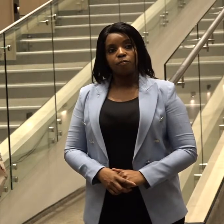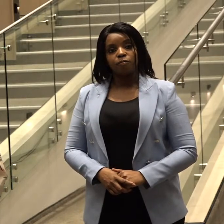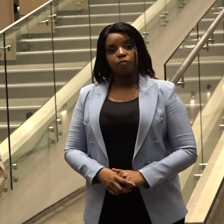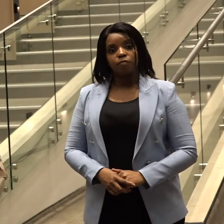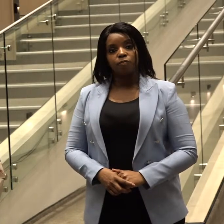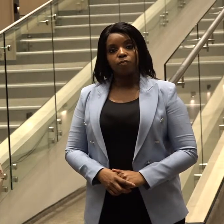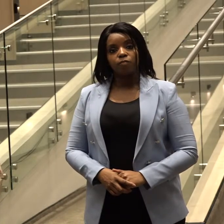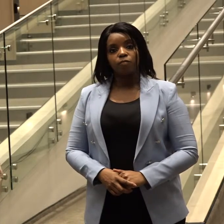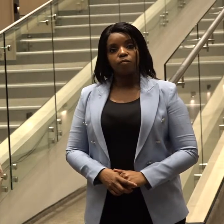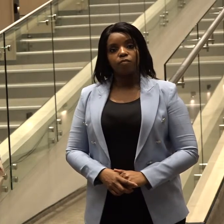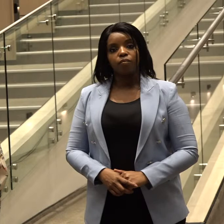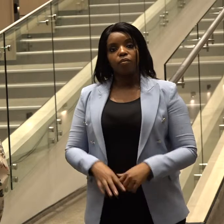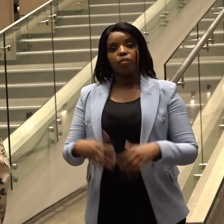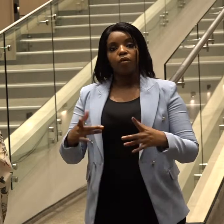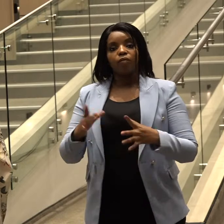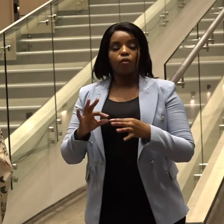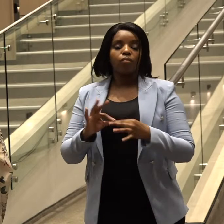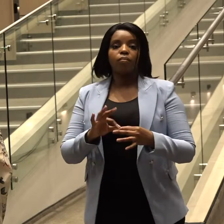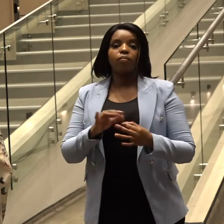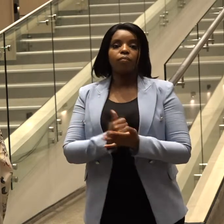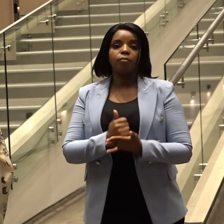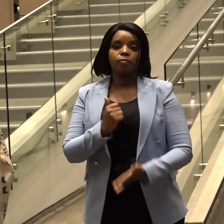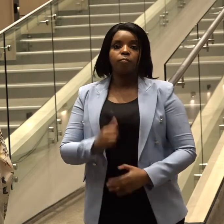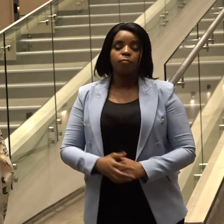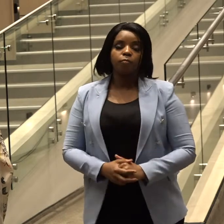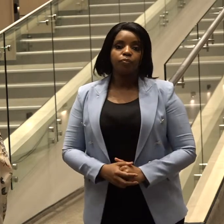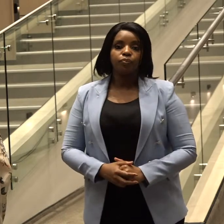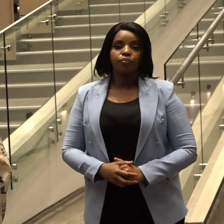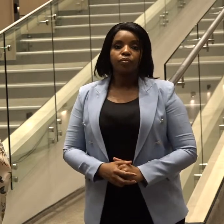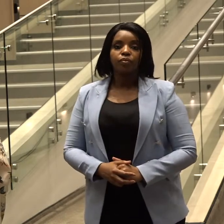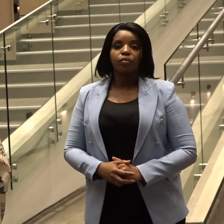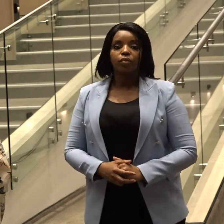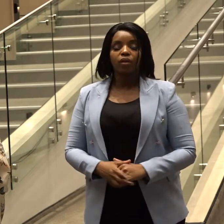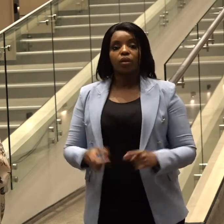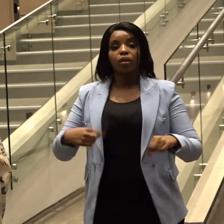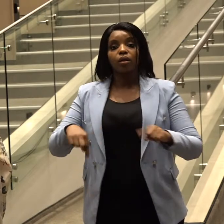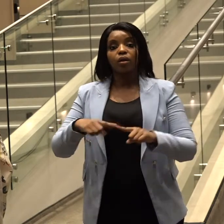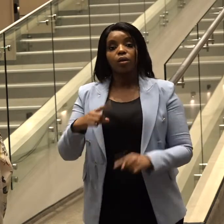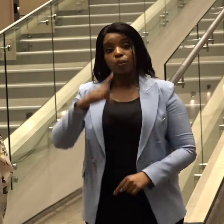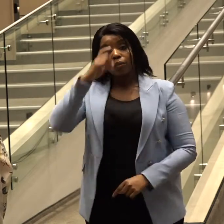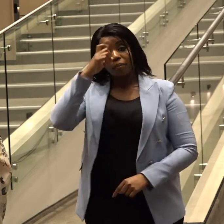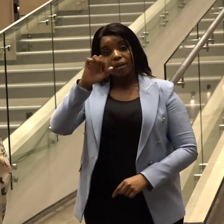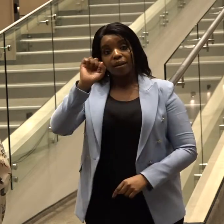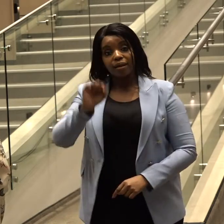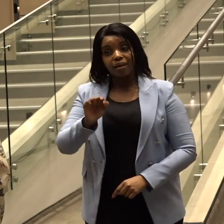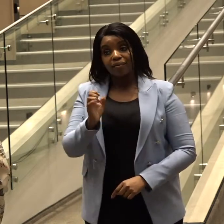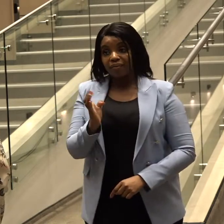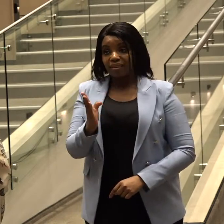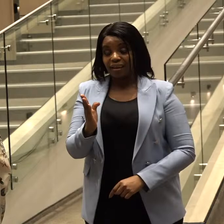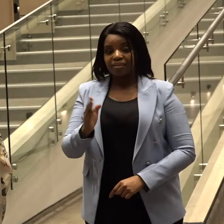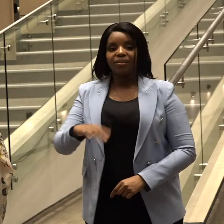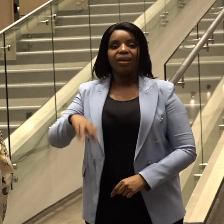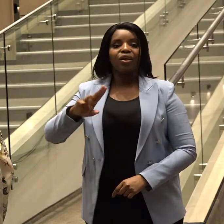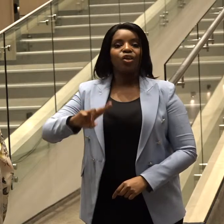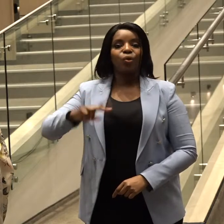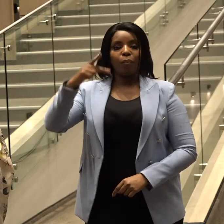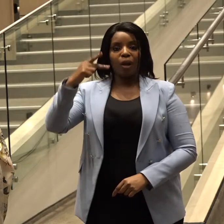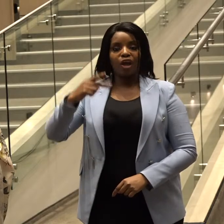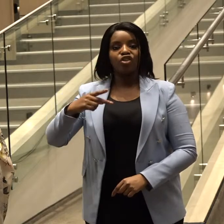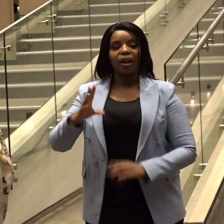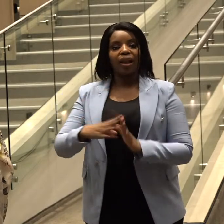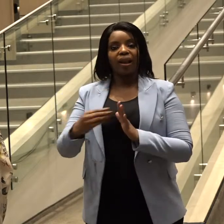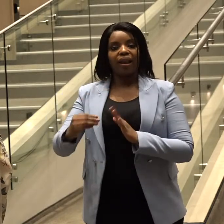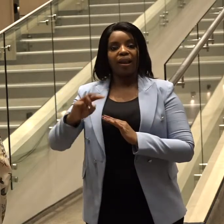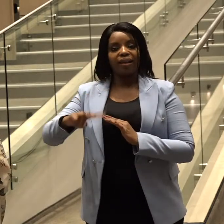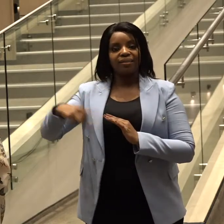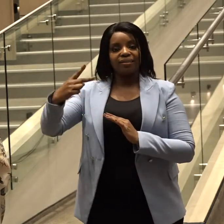certifications are consent so we believe that this is going to be a duplication if the